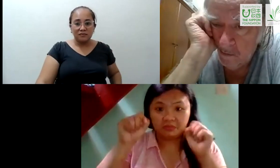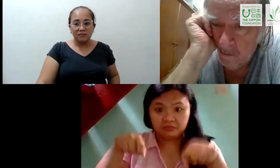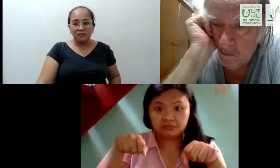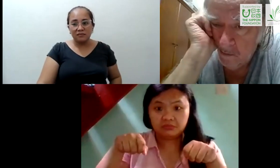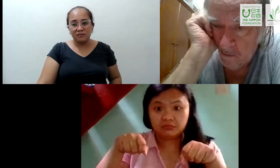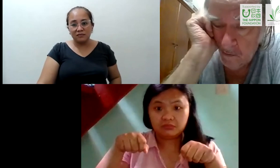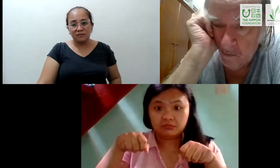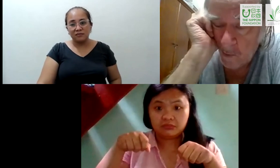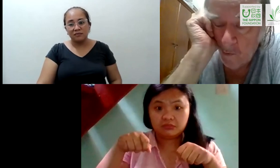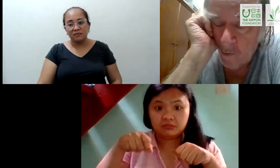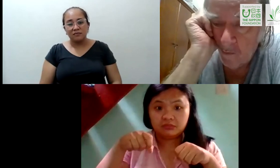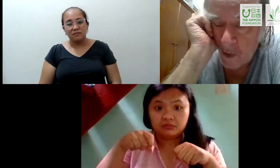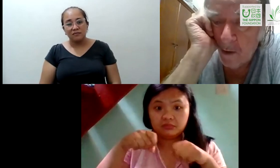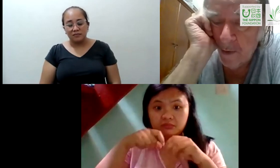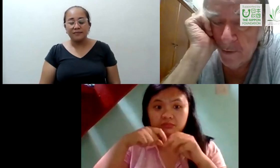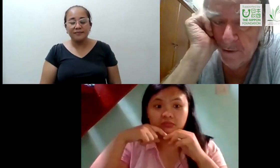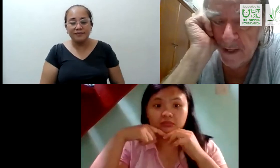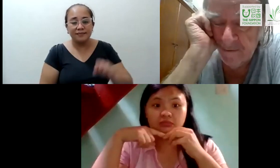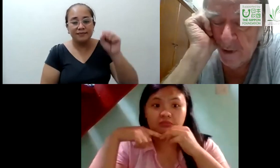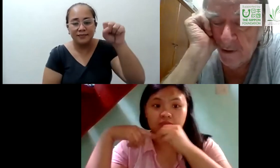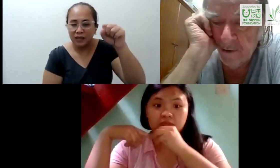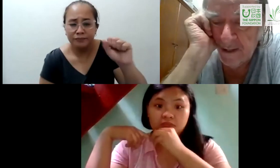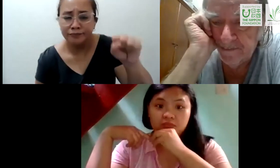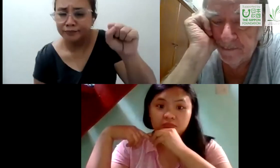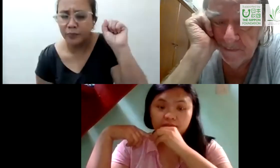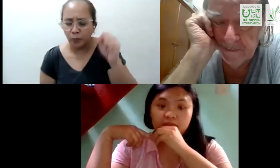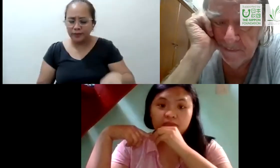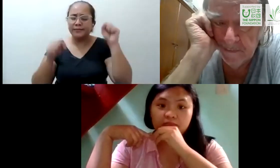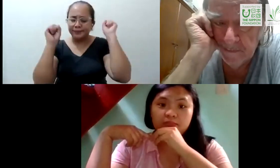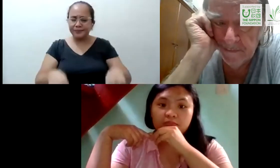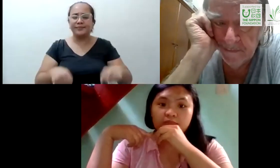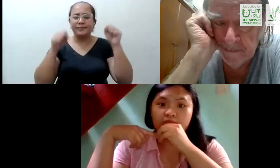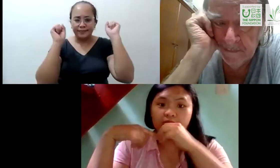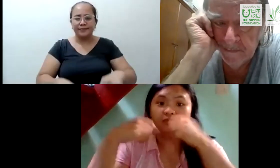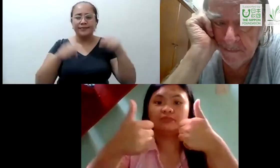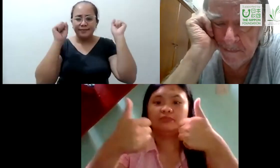reserve some time for that? Yeah, well, can we do that? We can do that.